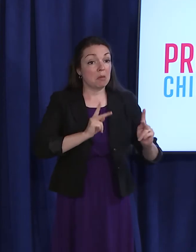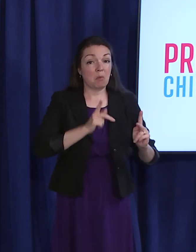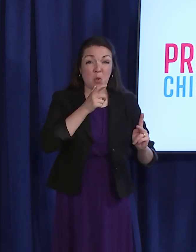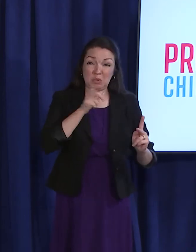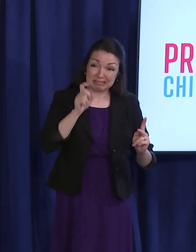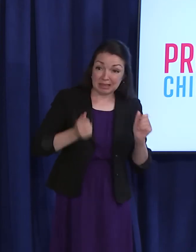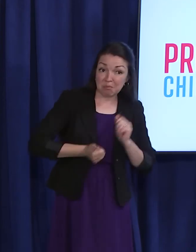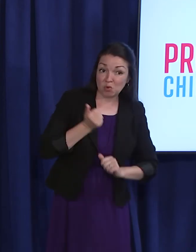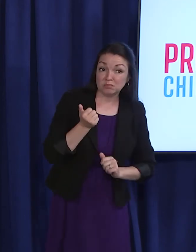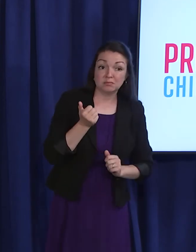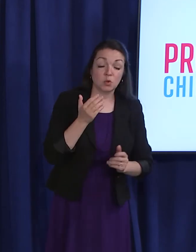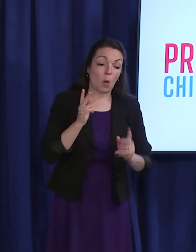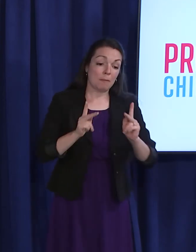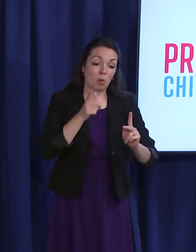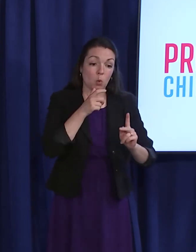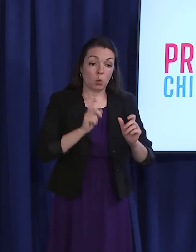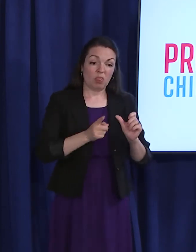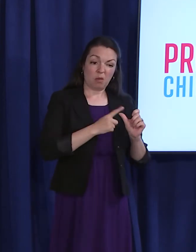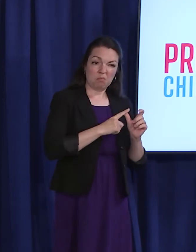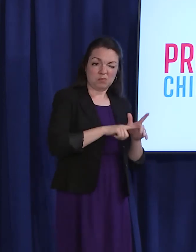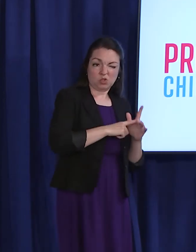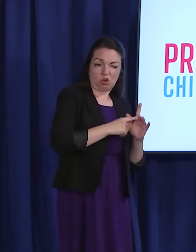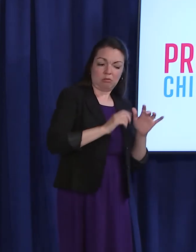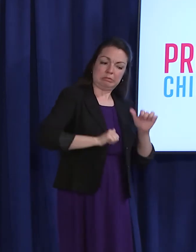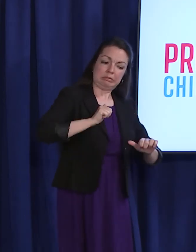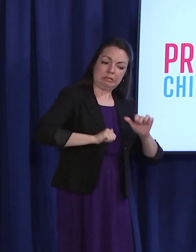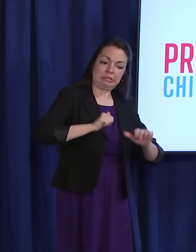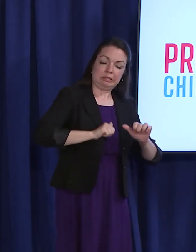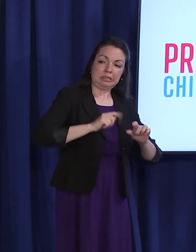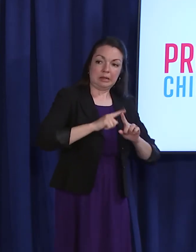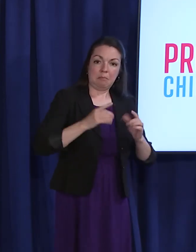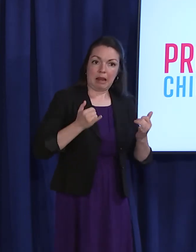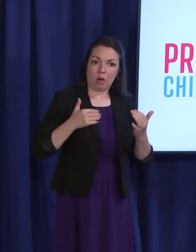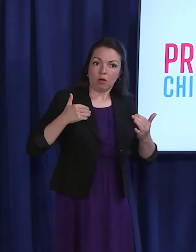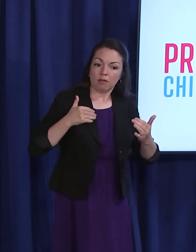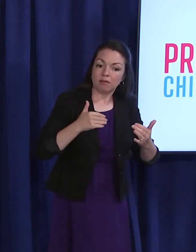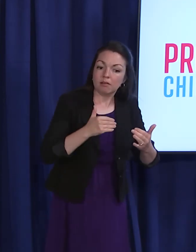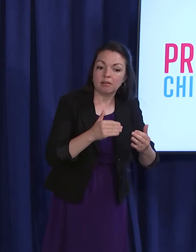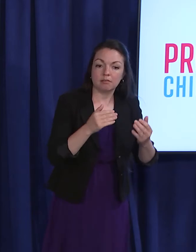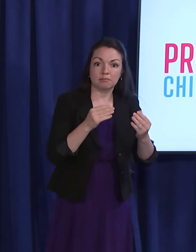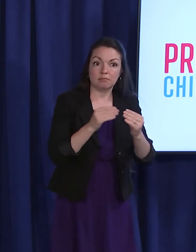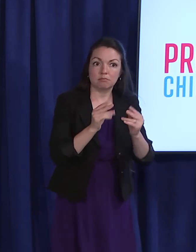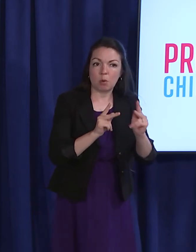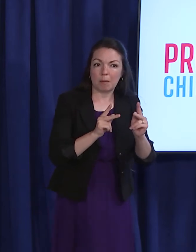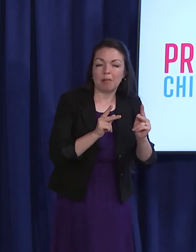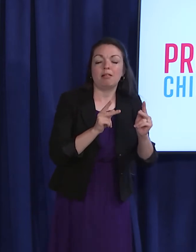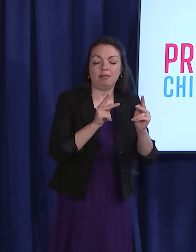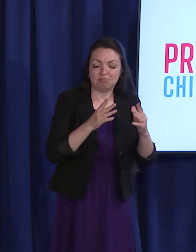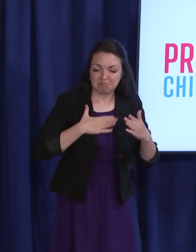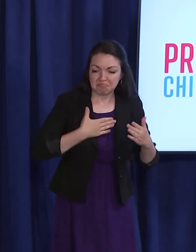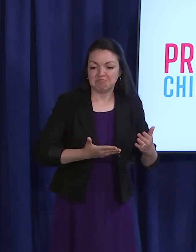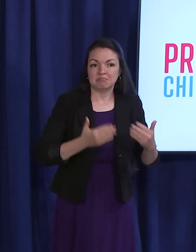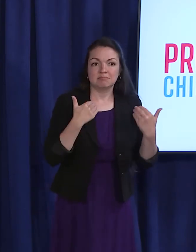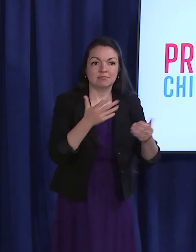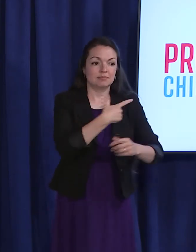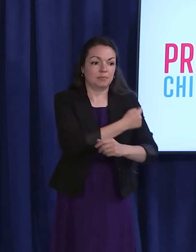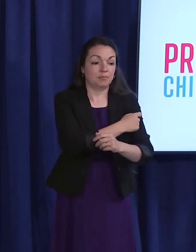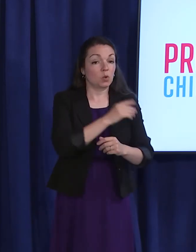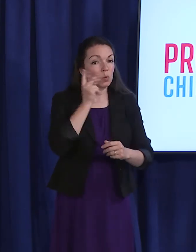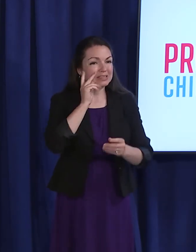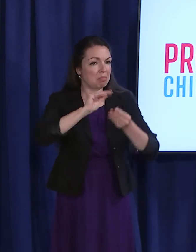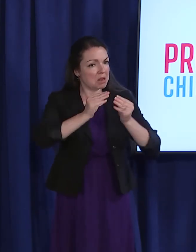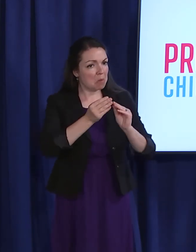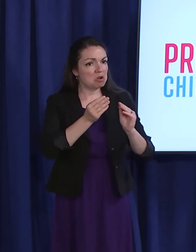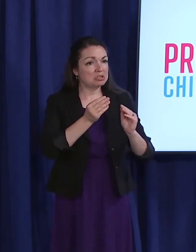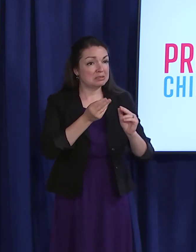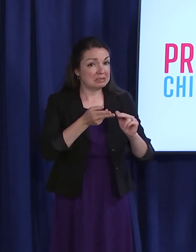need it or were a little more hesitant at the beginning. So a little more resources. We won't see the numbers increase quite as much, but as long as they